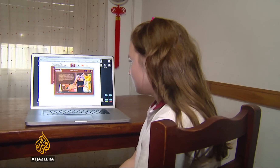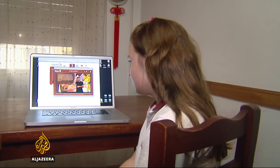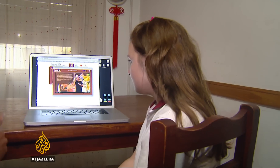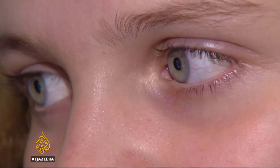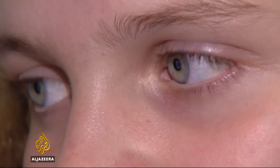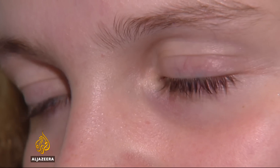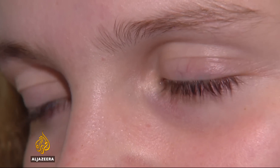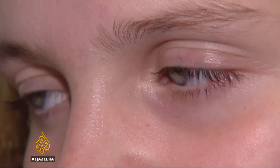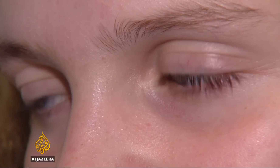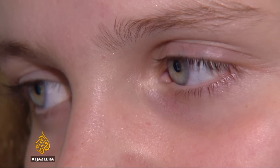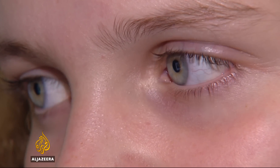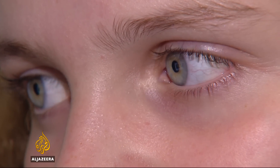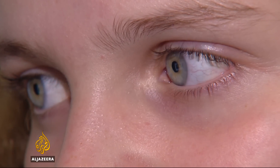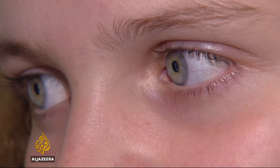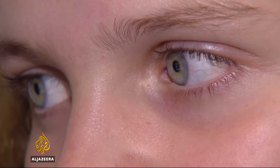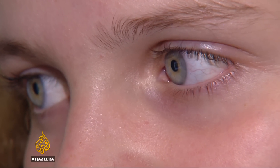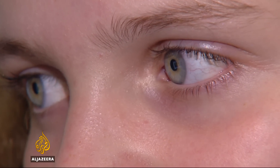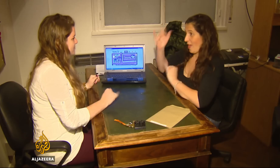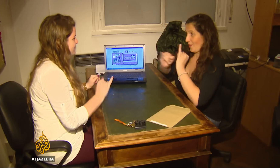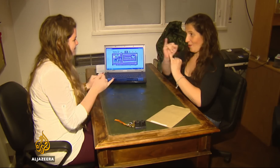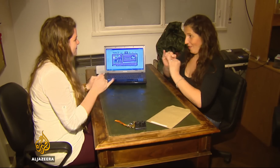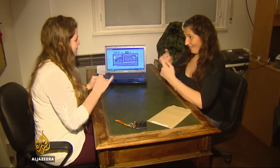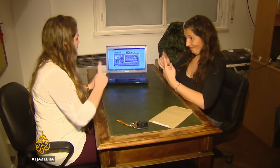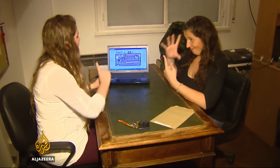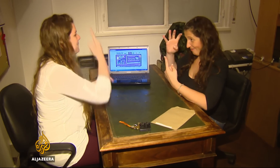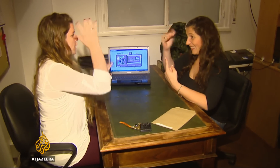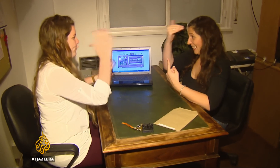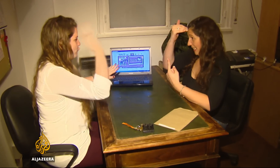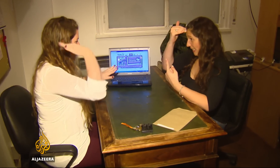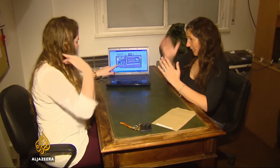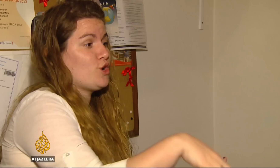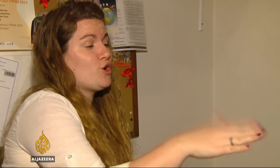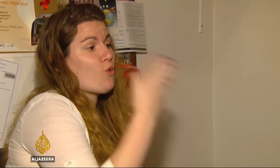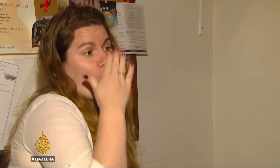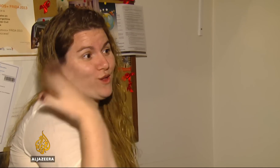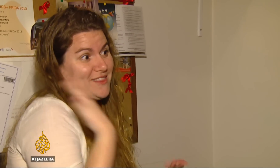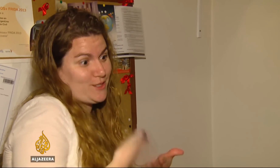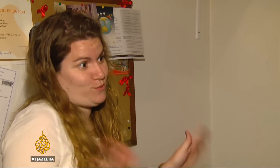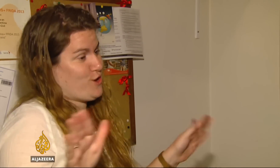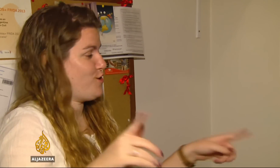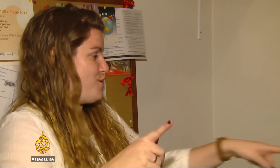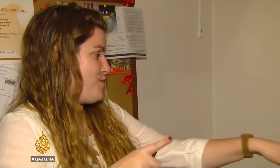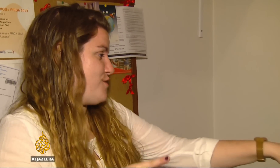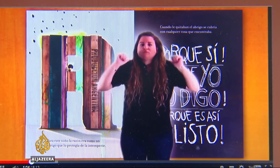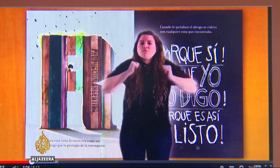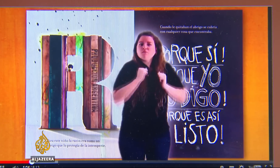other visually stimulating titles. The project was started in 2011 by the Canales Civil Association with